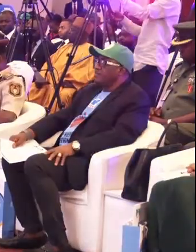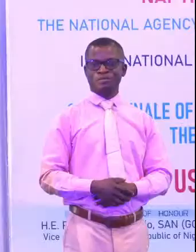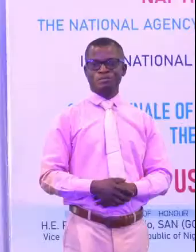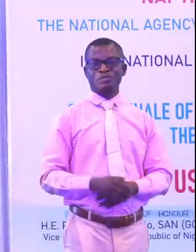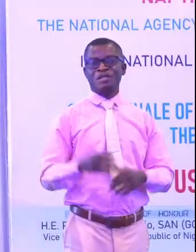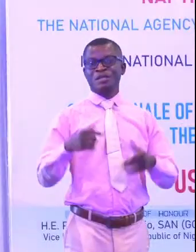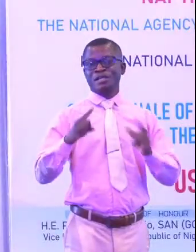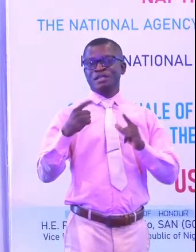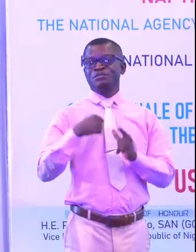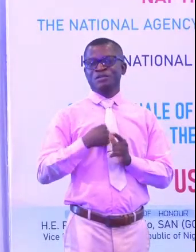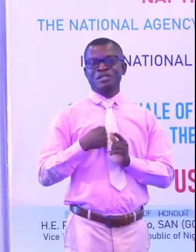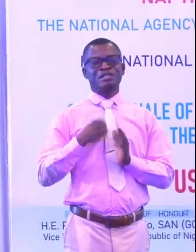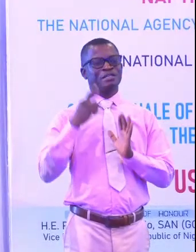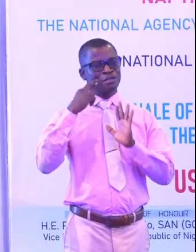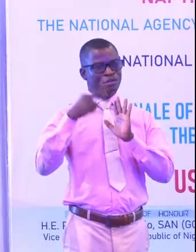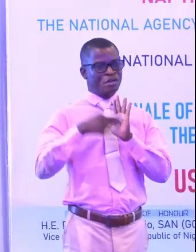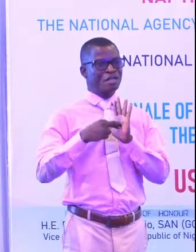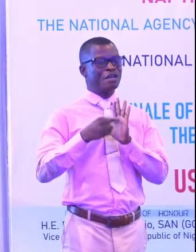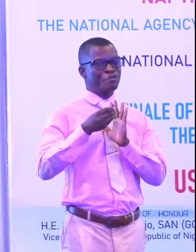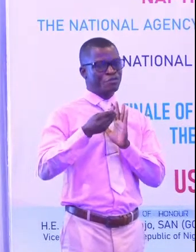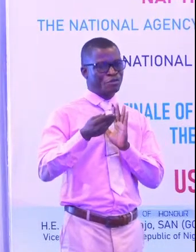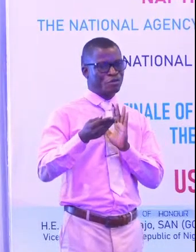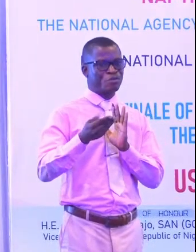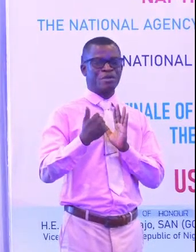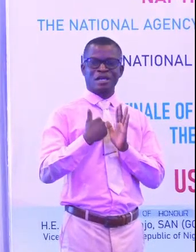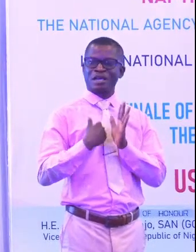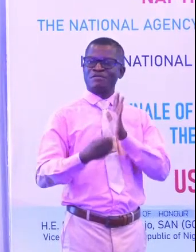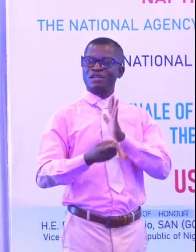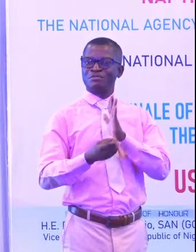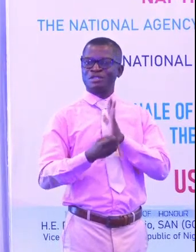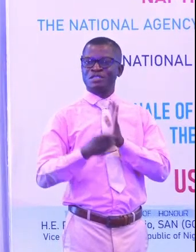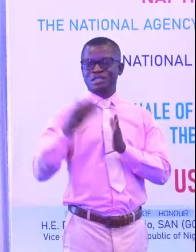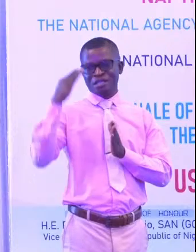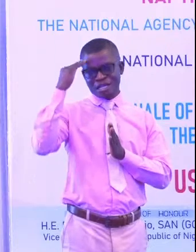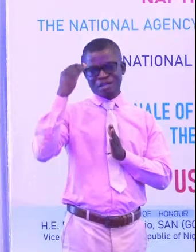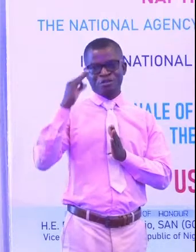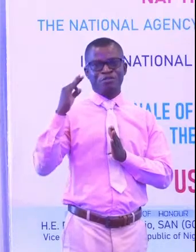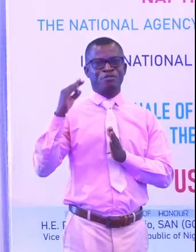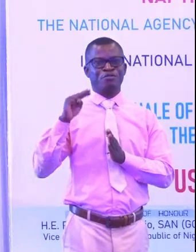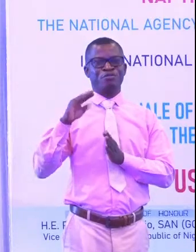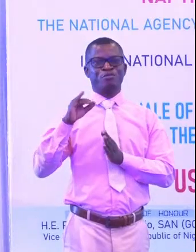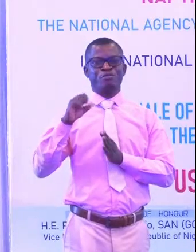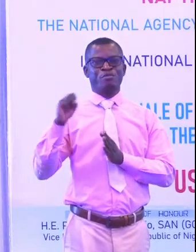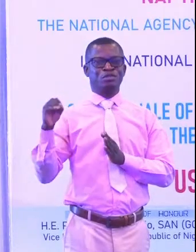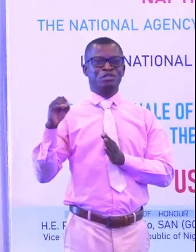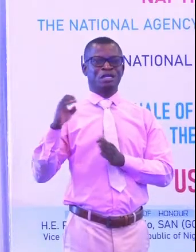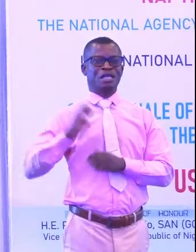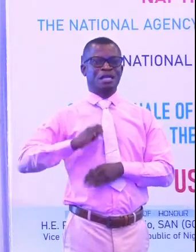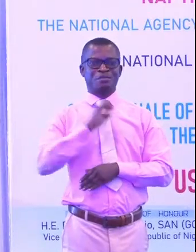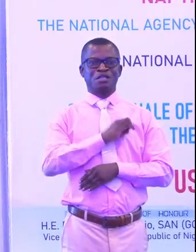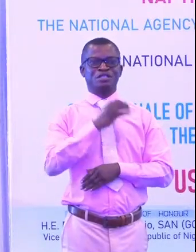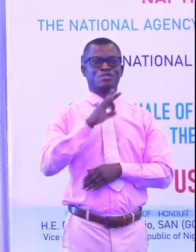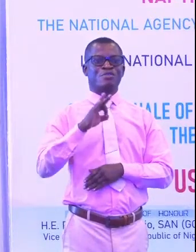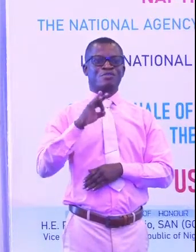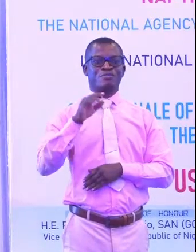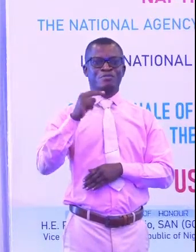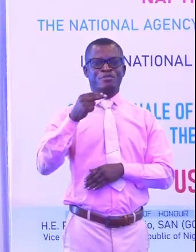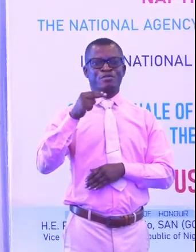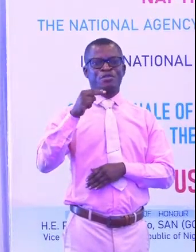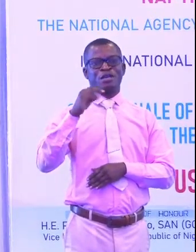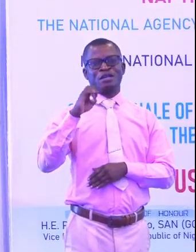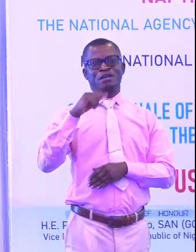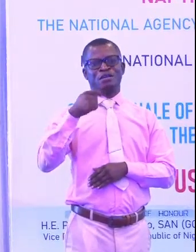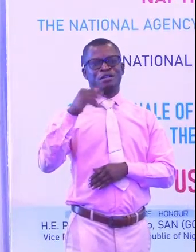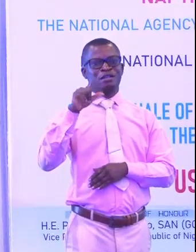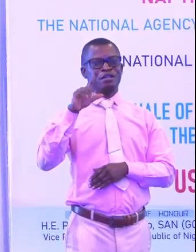Let me just recognize the few. We have the Deputy Head of Mission, the Embassy of the Netherlands, Mr. Jürgen Bertling. Please put